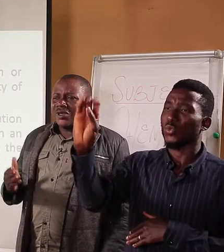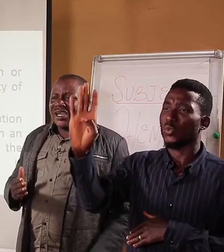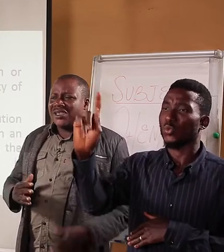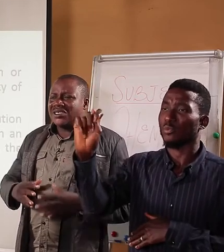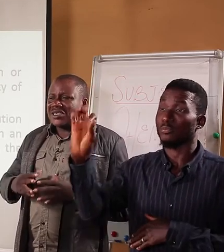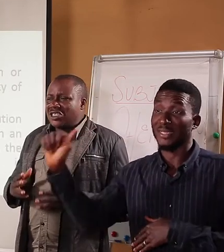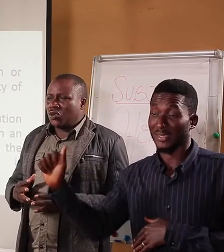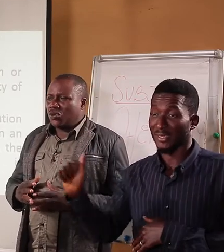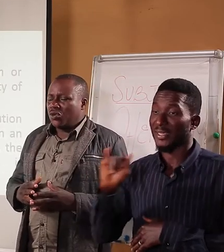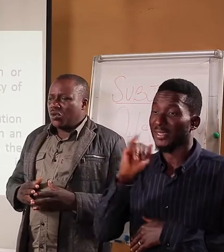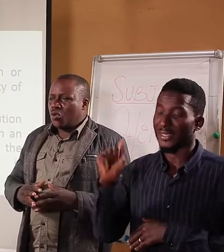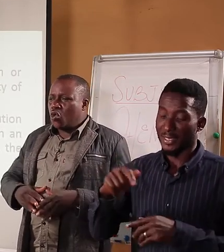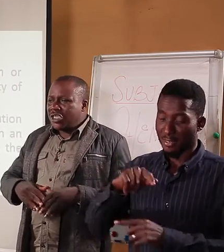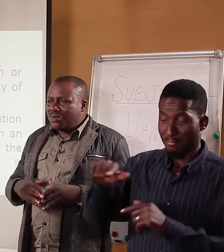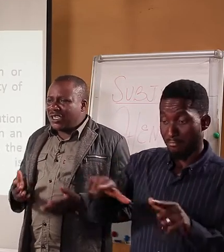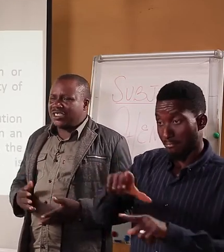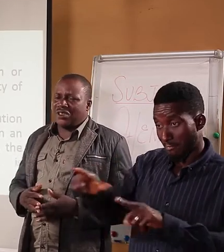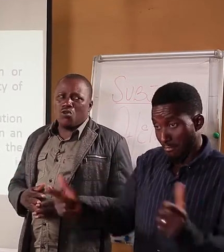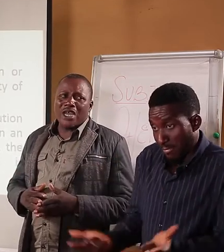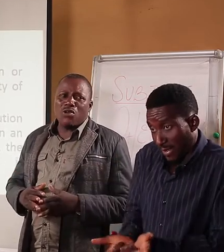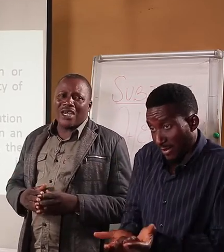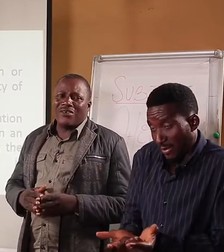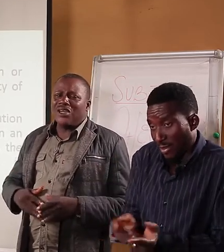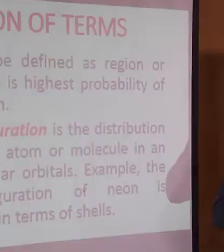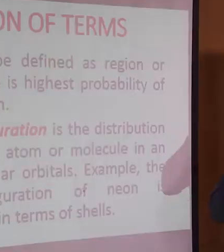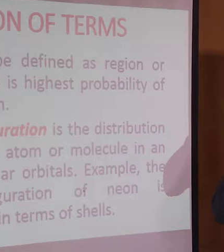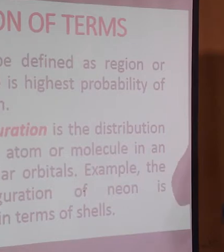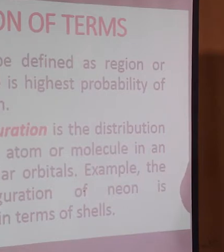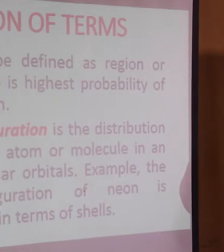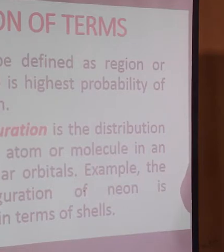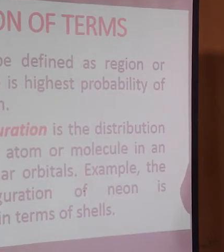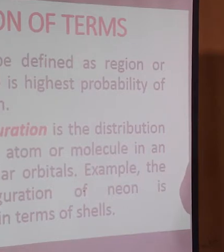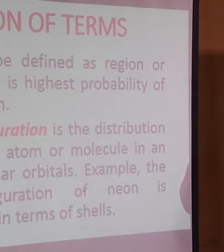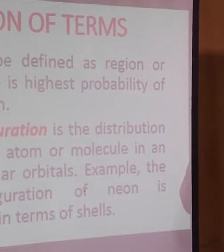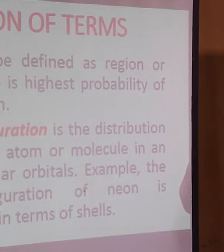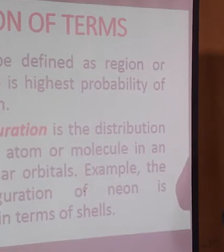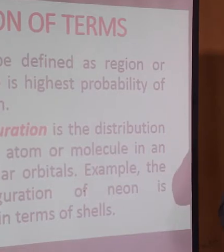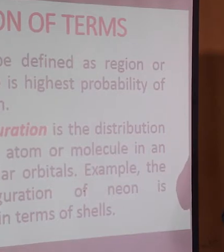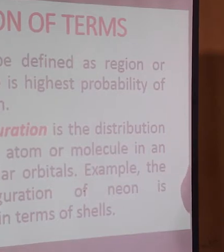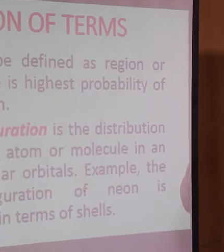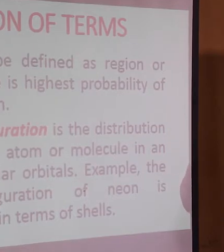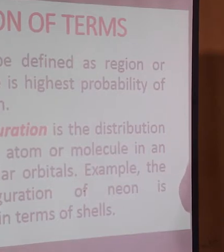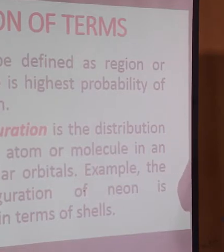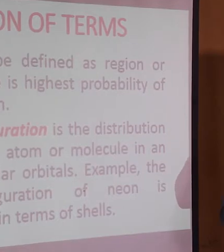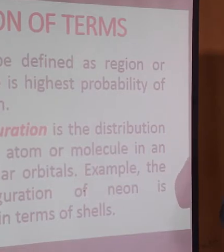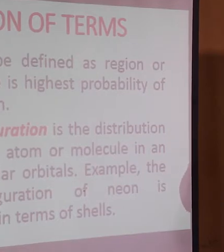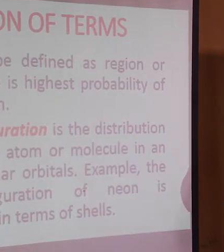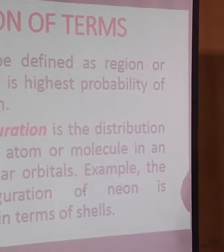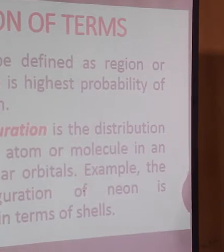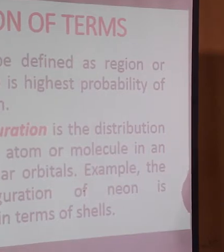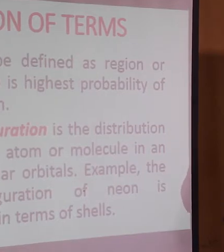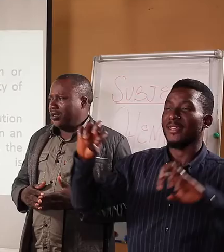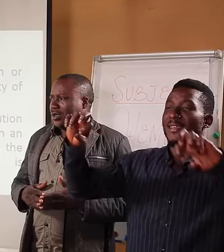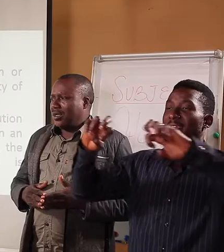An orbital is a region or a space where we have the highest probability of locating